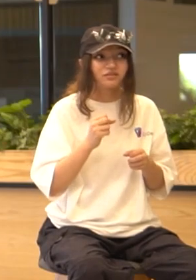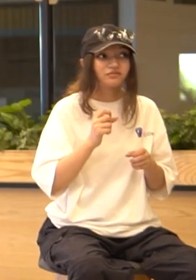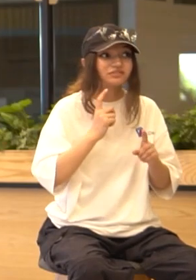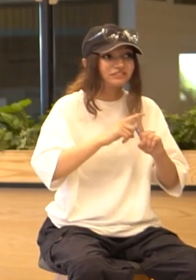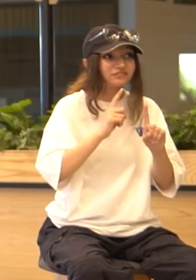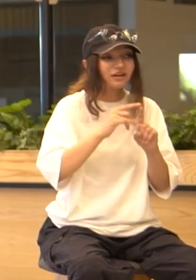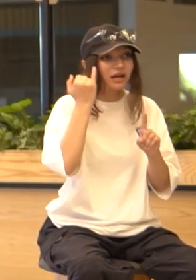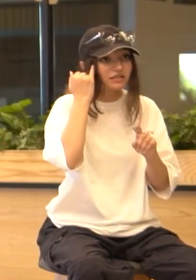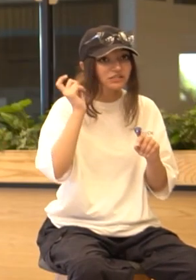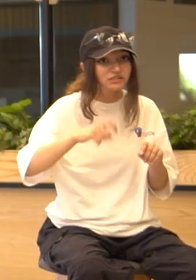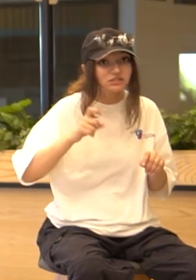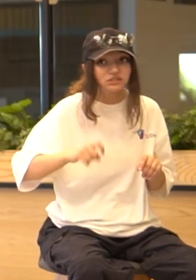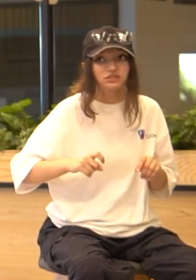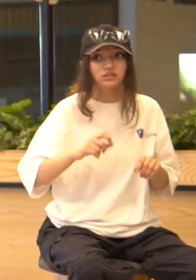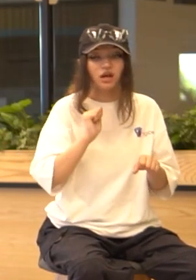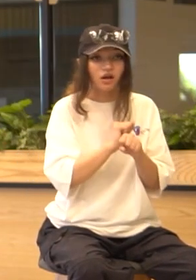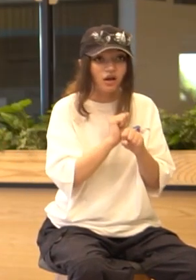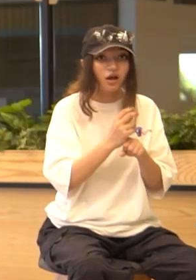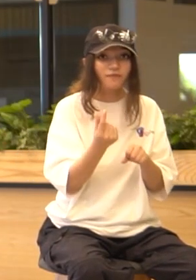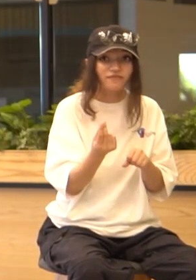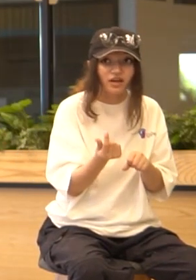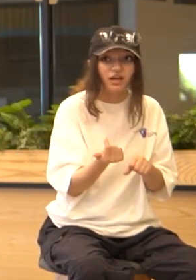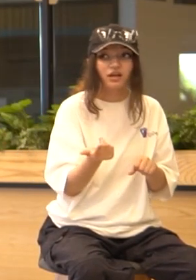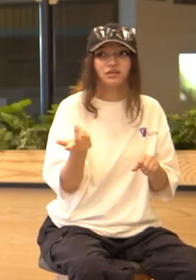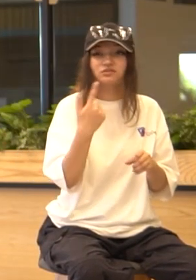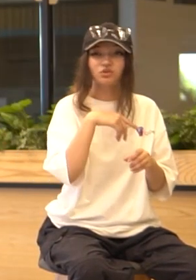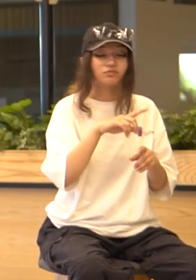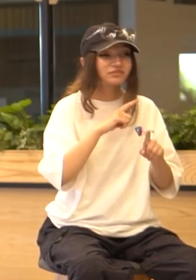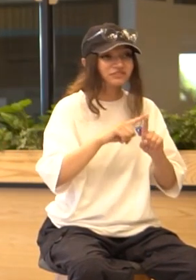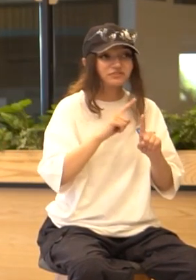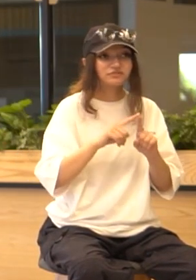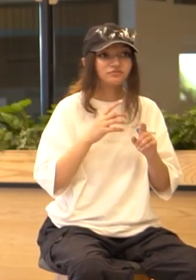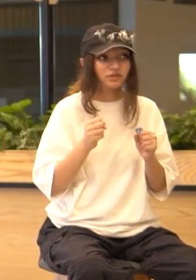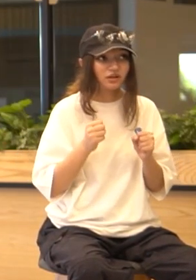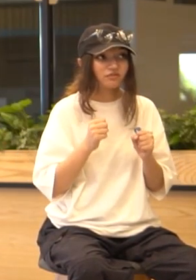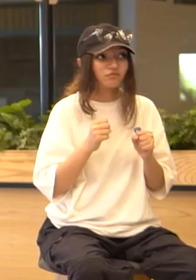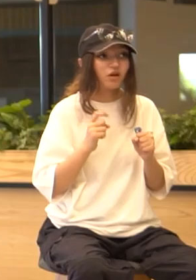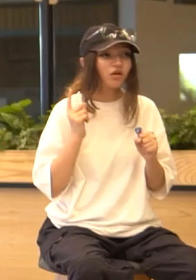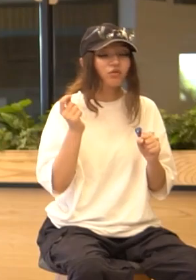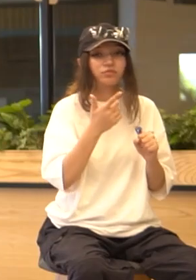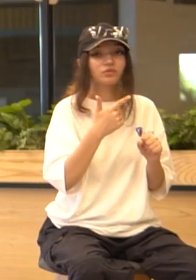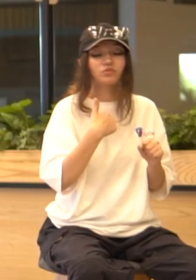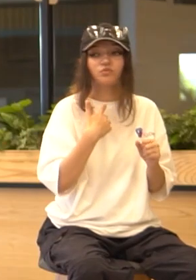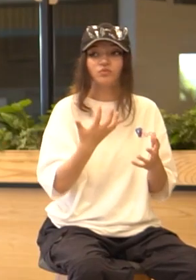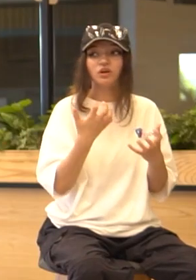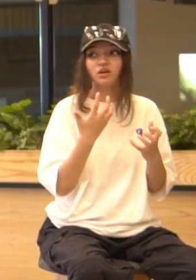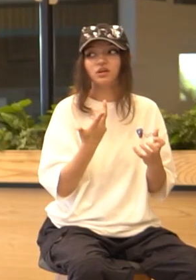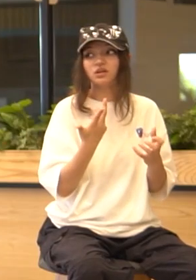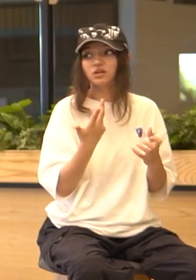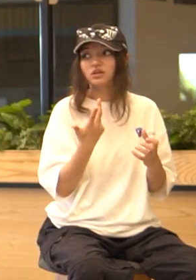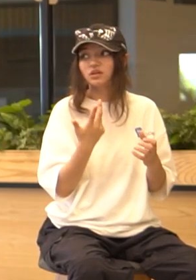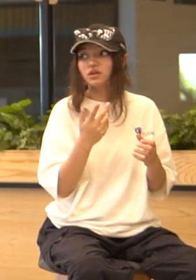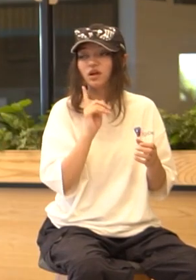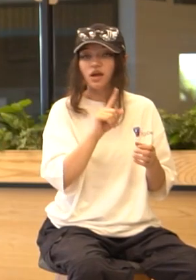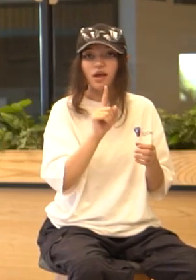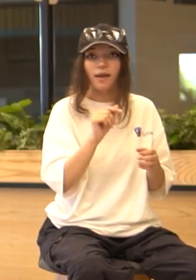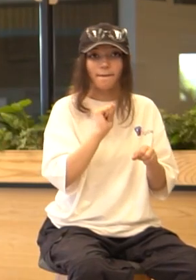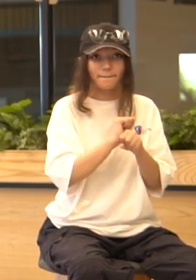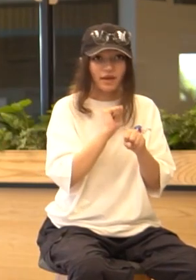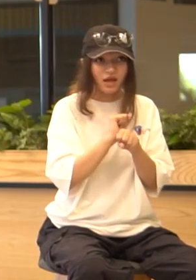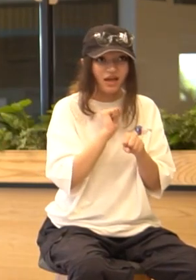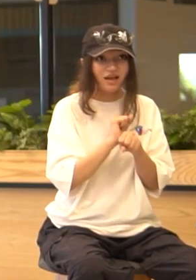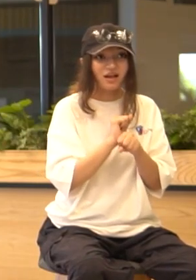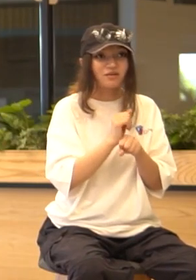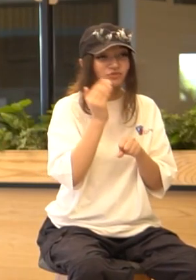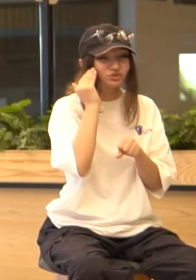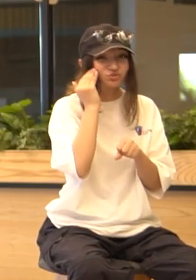out work really fast, right? It's not a buzz. A lot of the time you feel like quality is getting compromised, especially if you guys work in marketing,